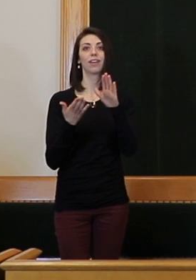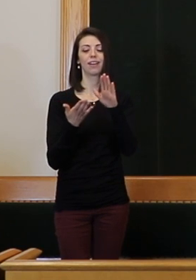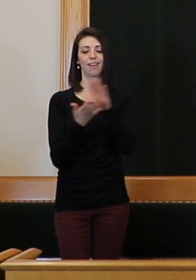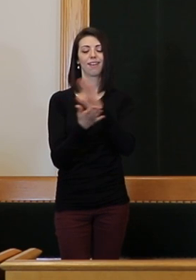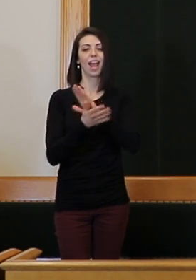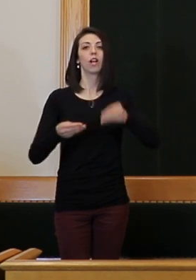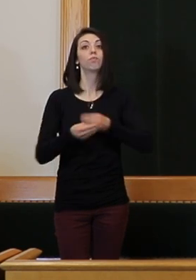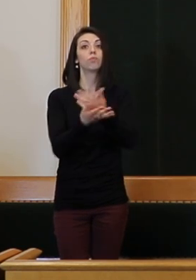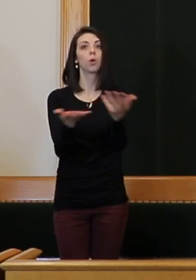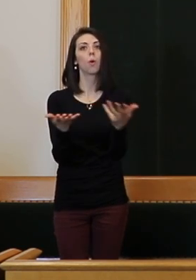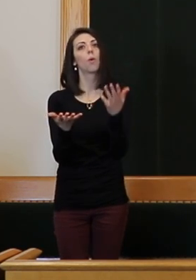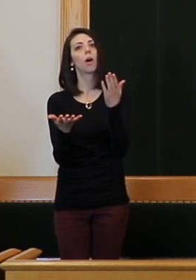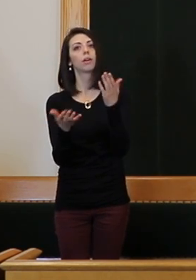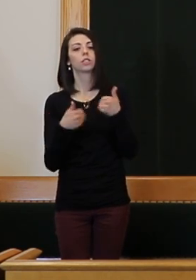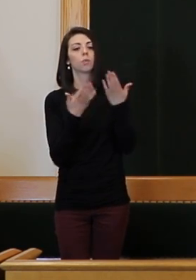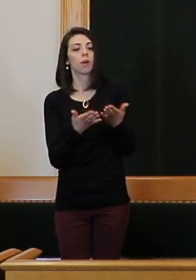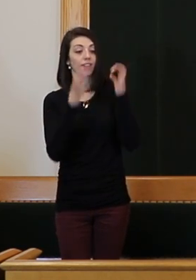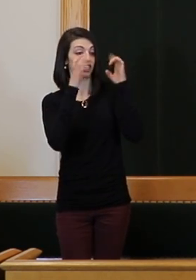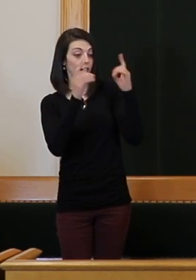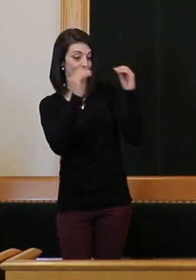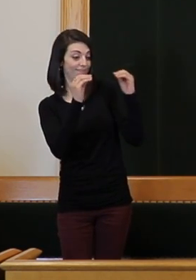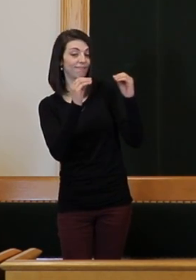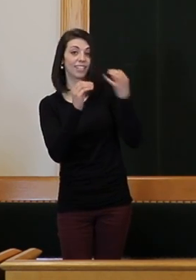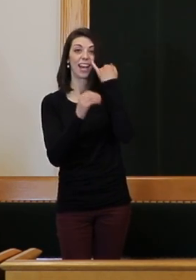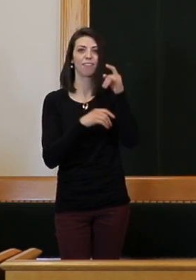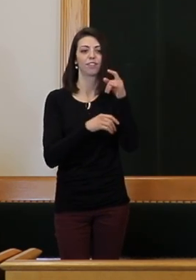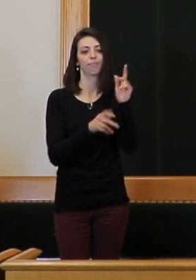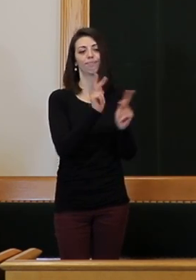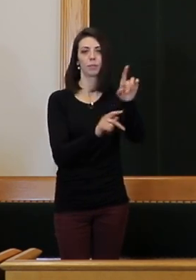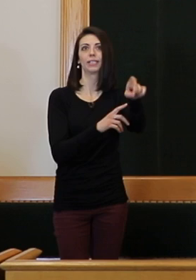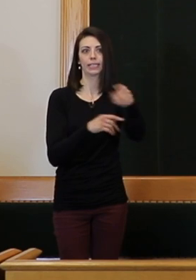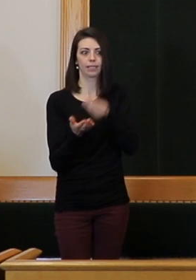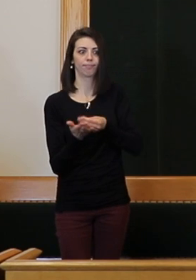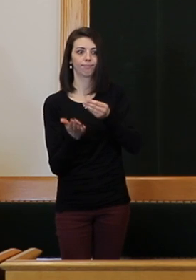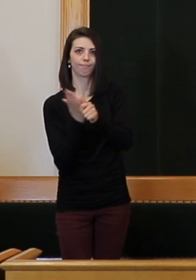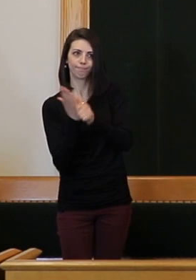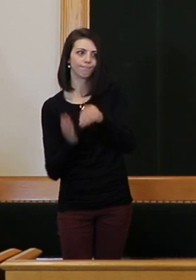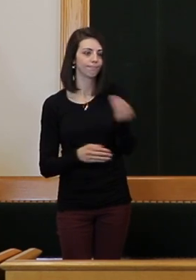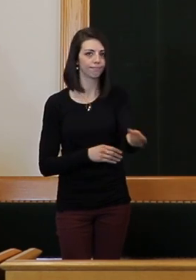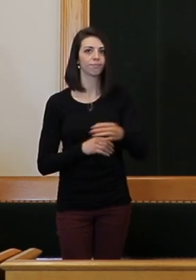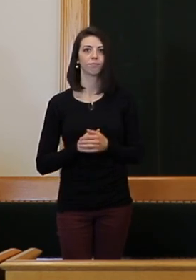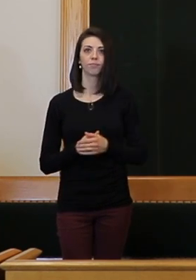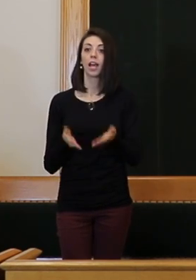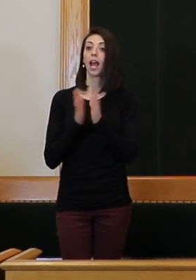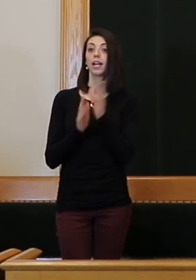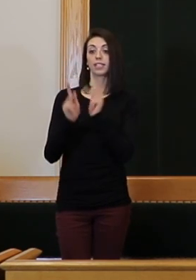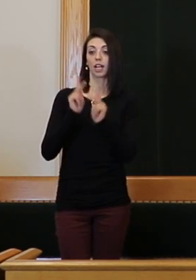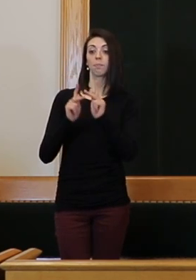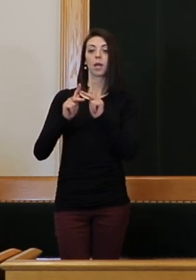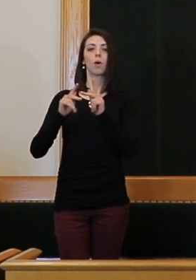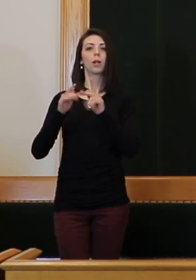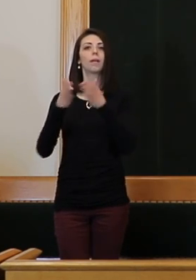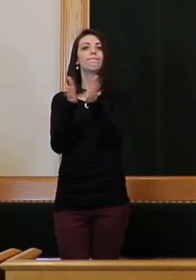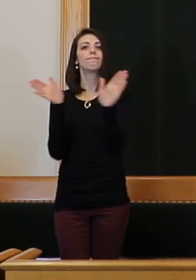provide educational information as needed. We will be asking groups of individuals in public access areas to disperse and